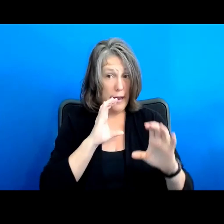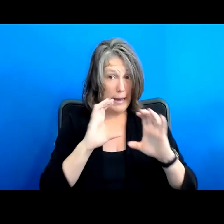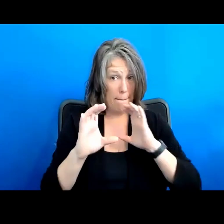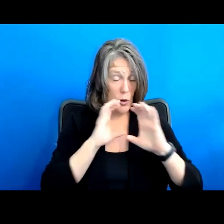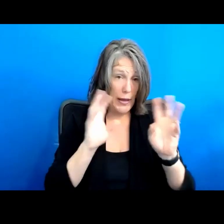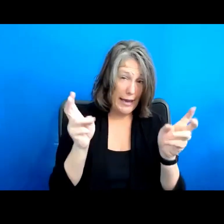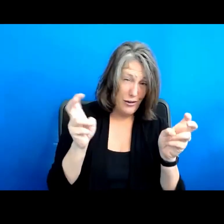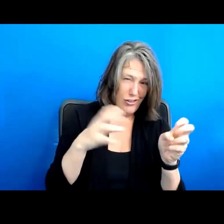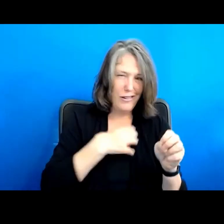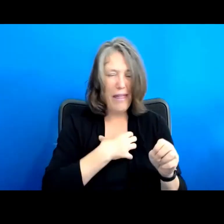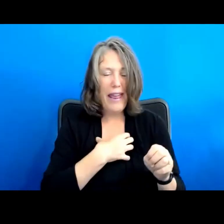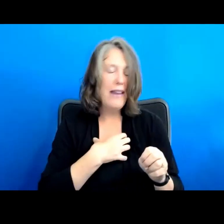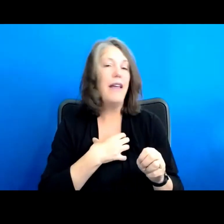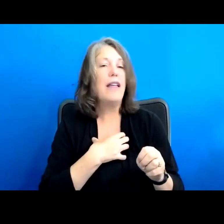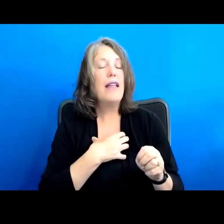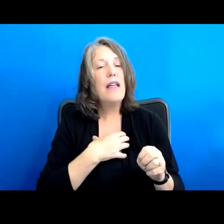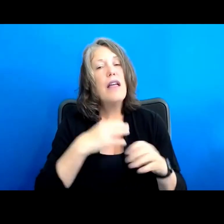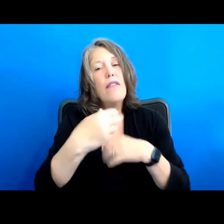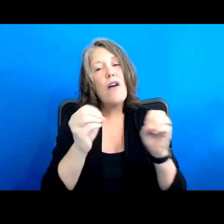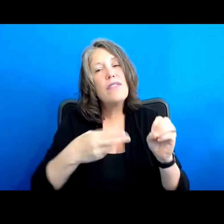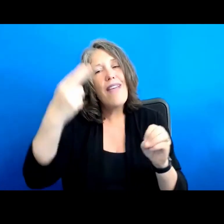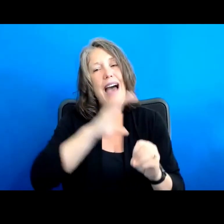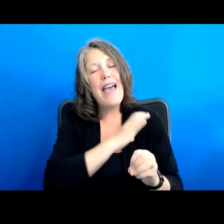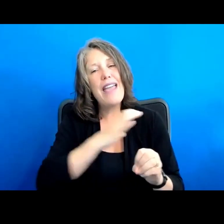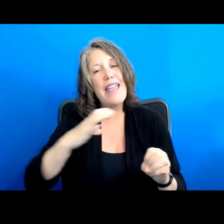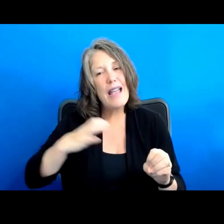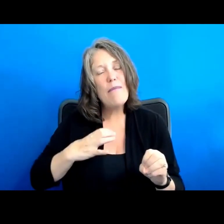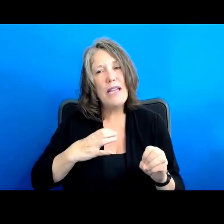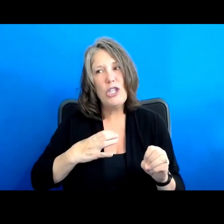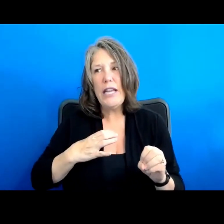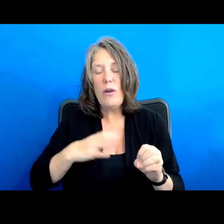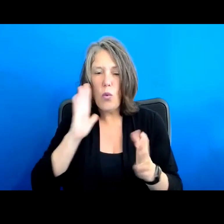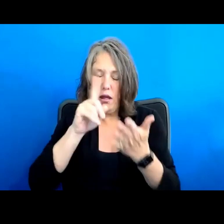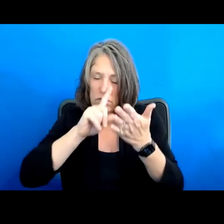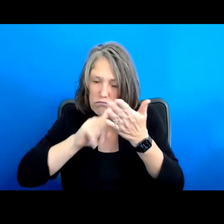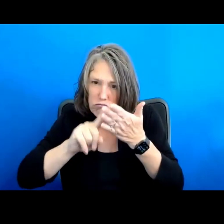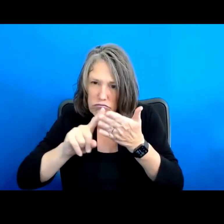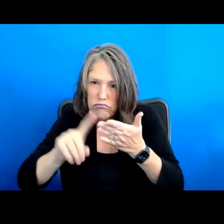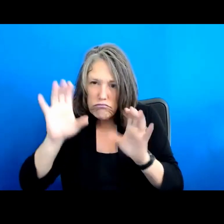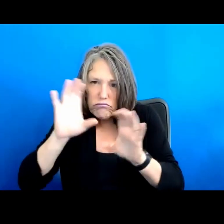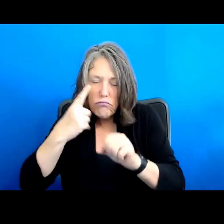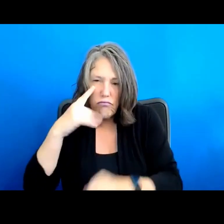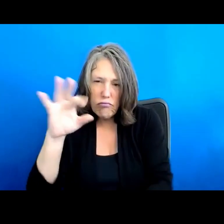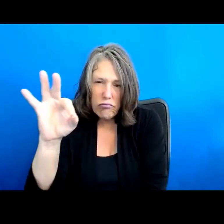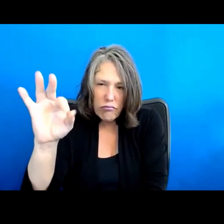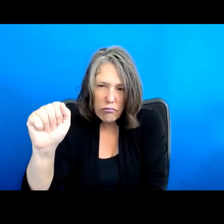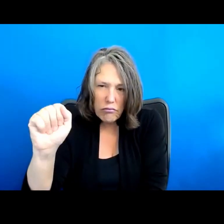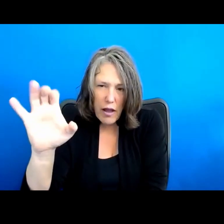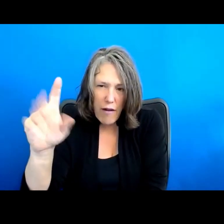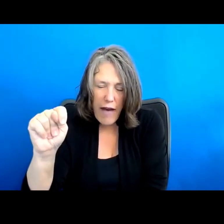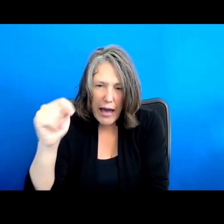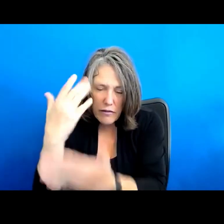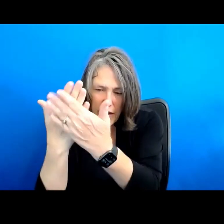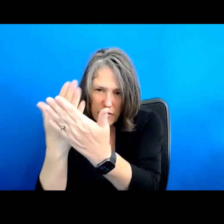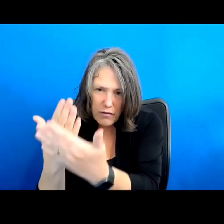will, the Office of the High Commission corroborate the facts. So we can't just jump